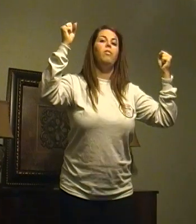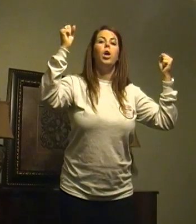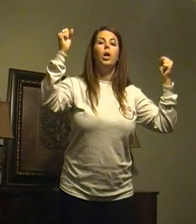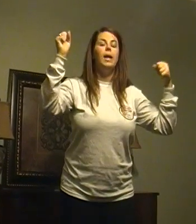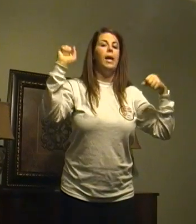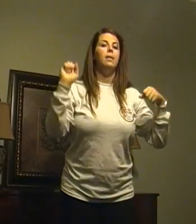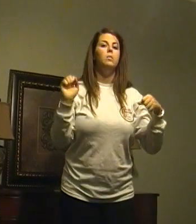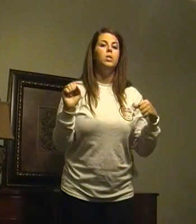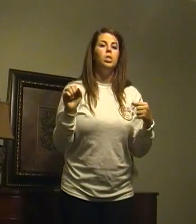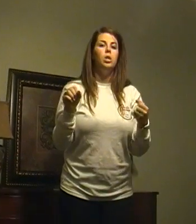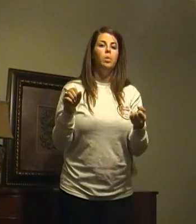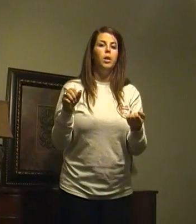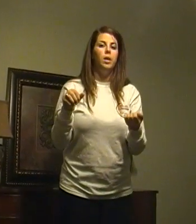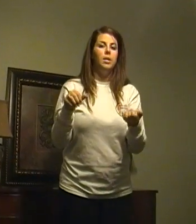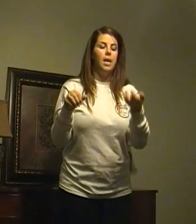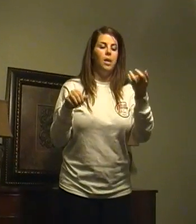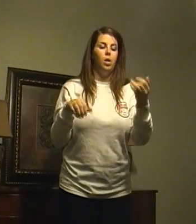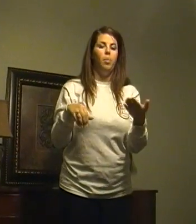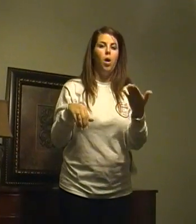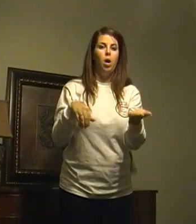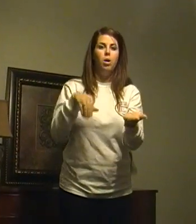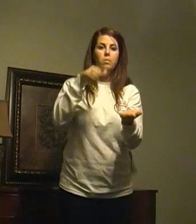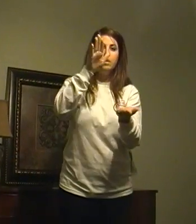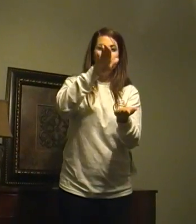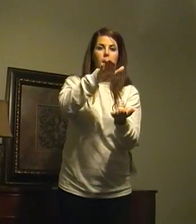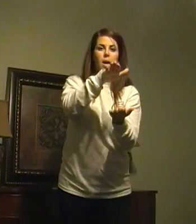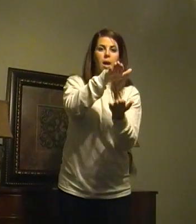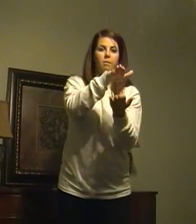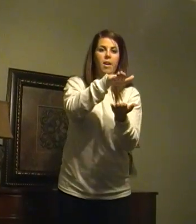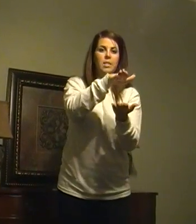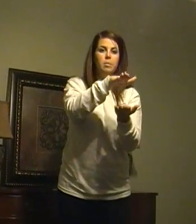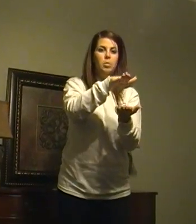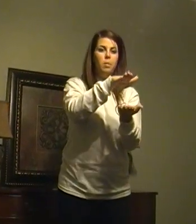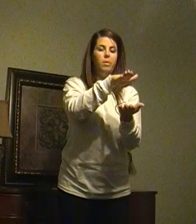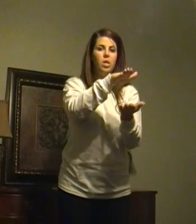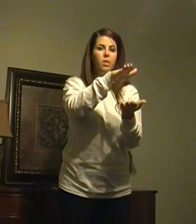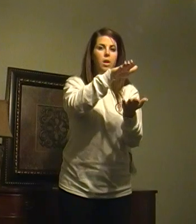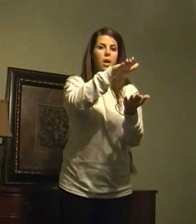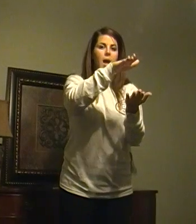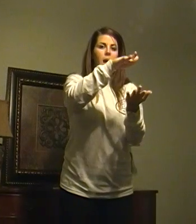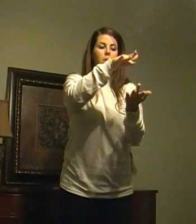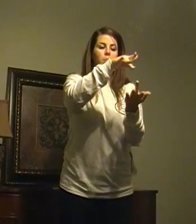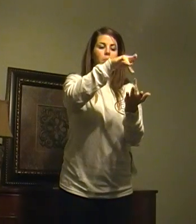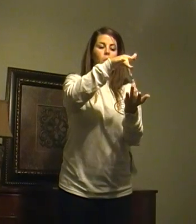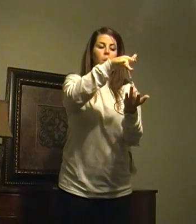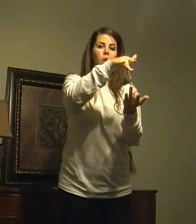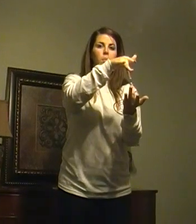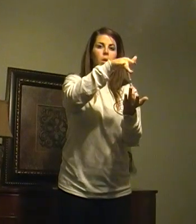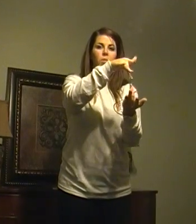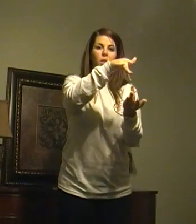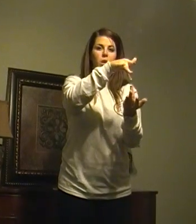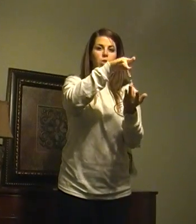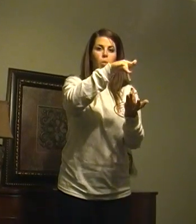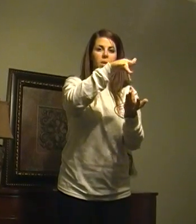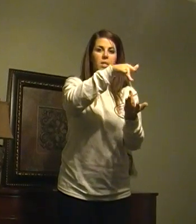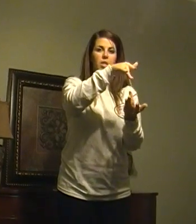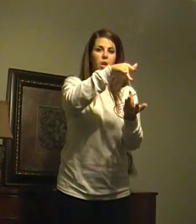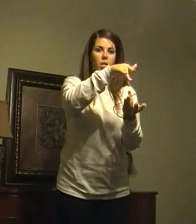a hurricane. This one's new, but you're going to take your palms and face them on top of each other and point your middle finger towards each